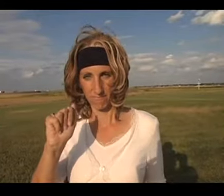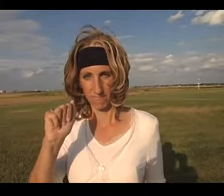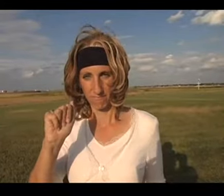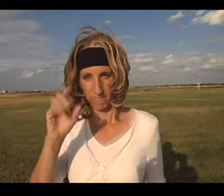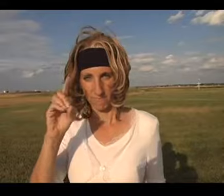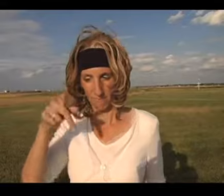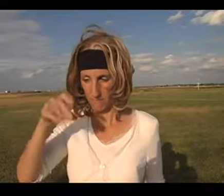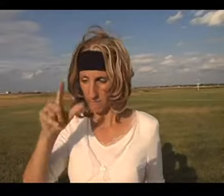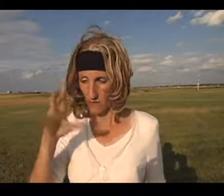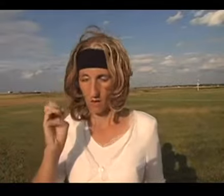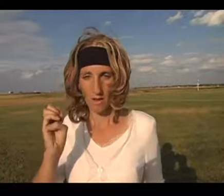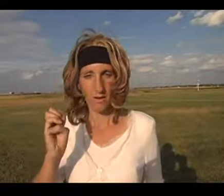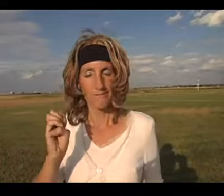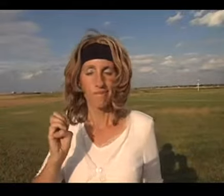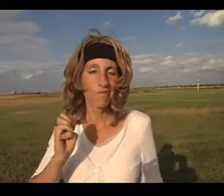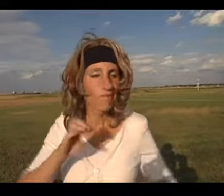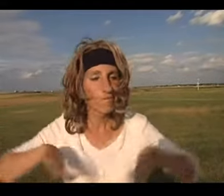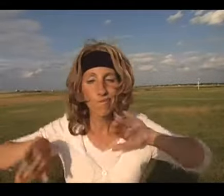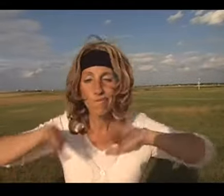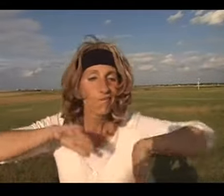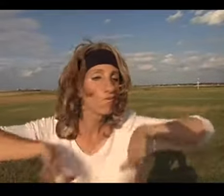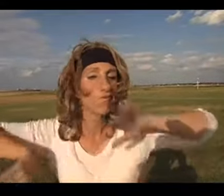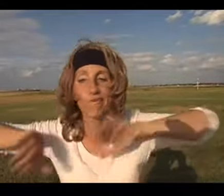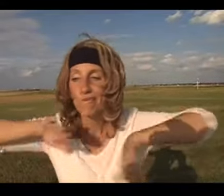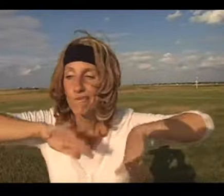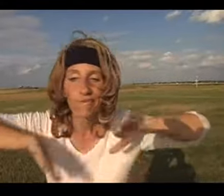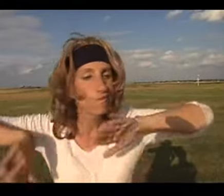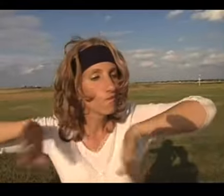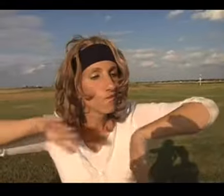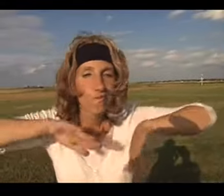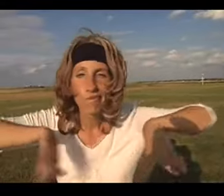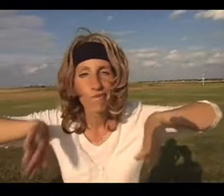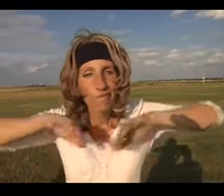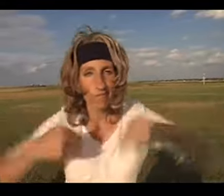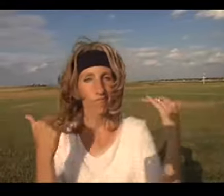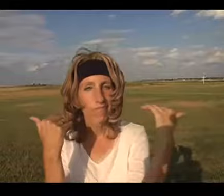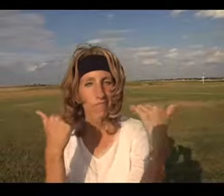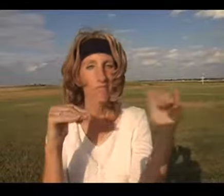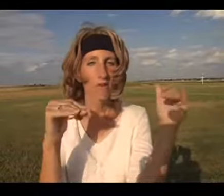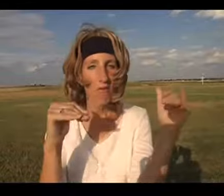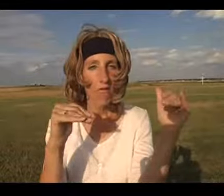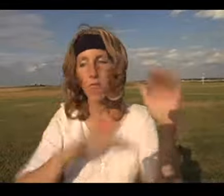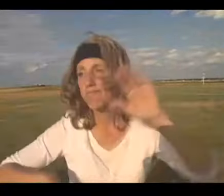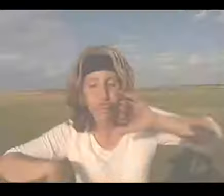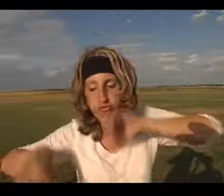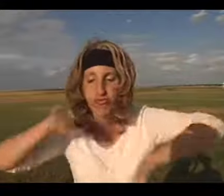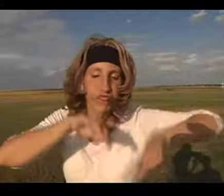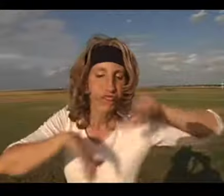tadpole. He was just swimming around in the same little bit of water, limited. He was just swimming